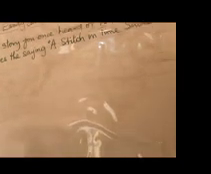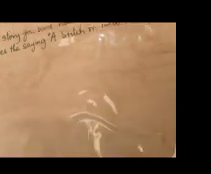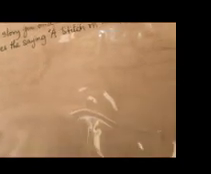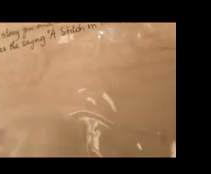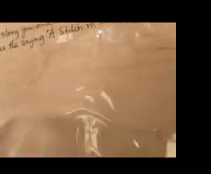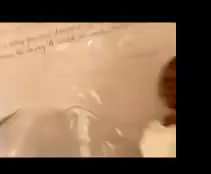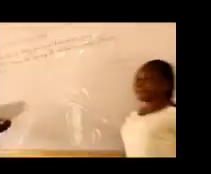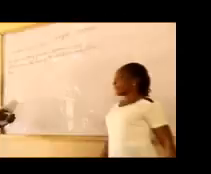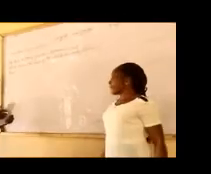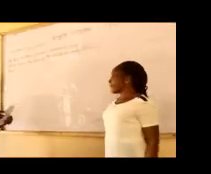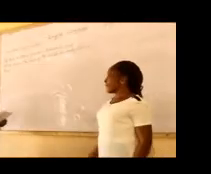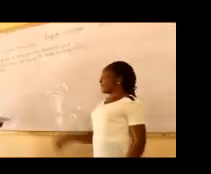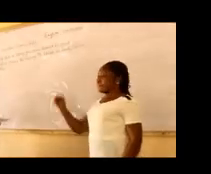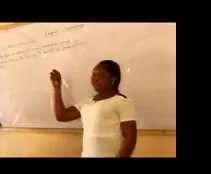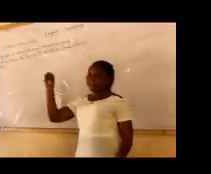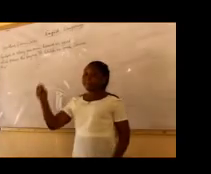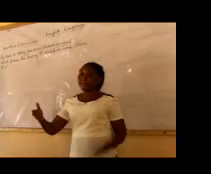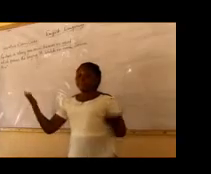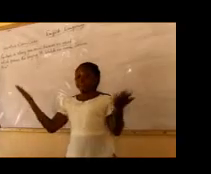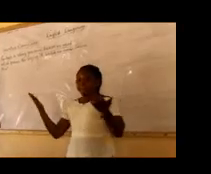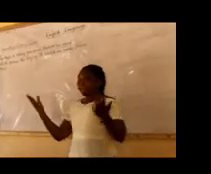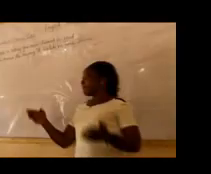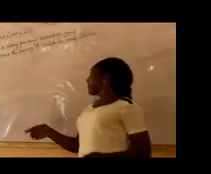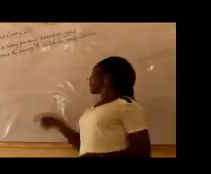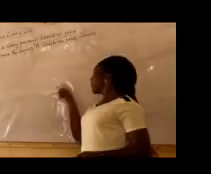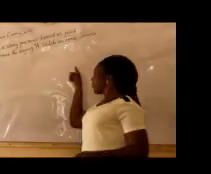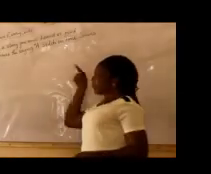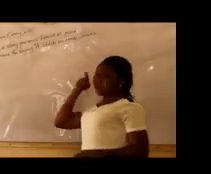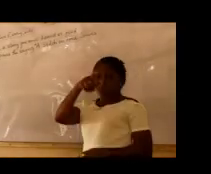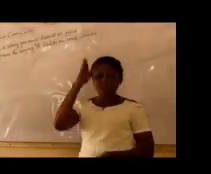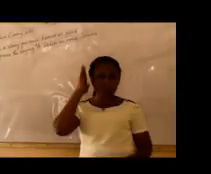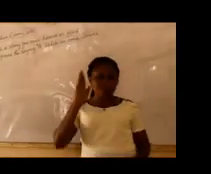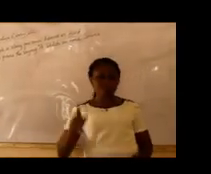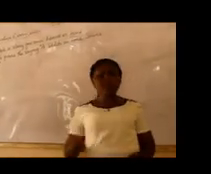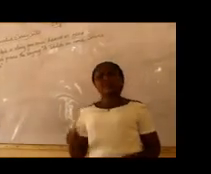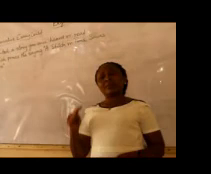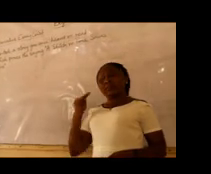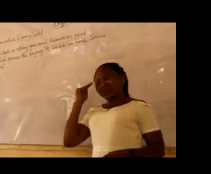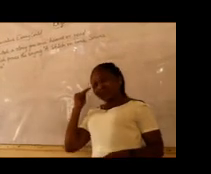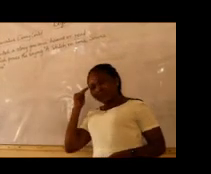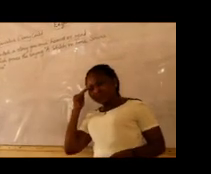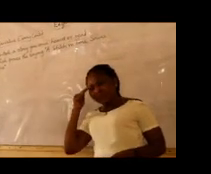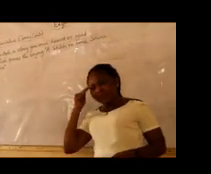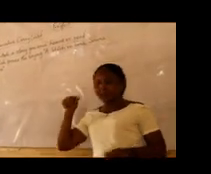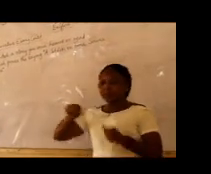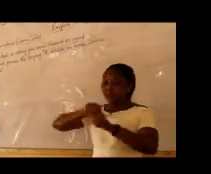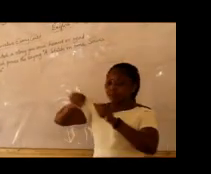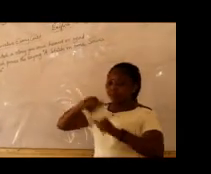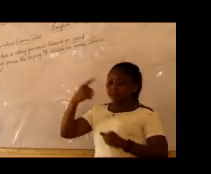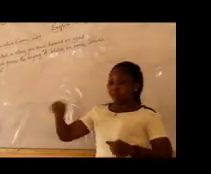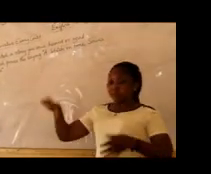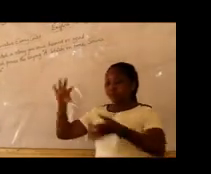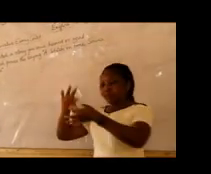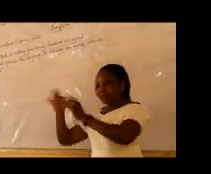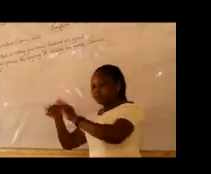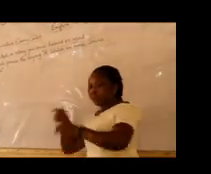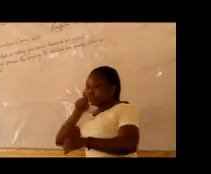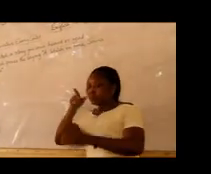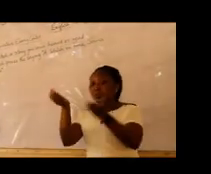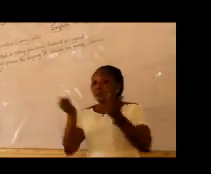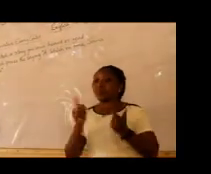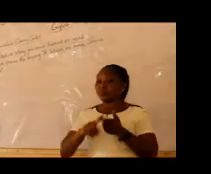Okay, so here you will think, you picture the story you want to tell.